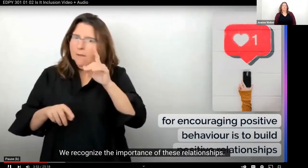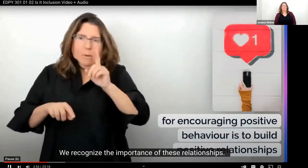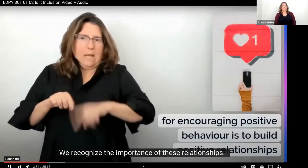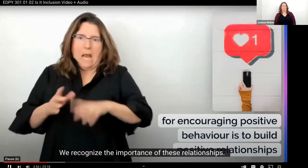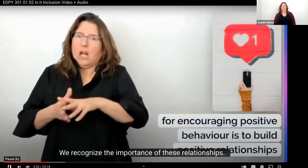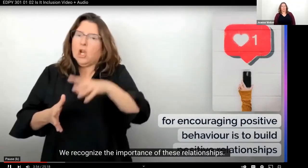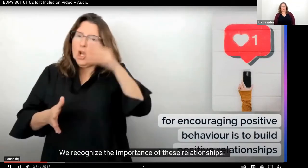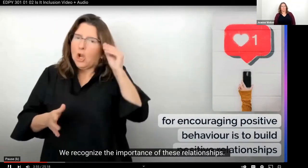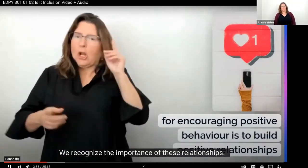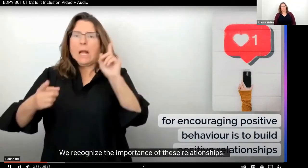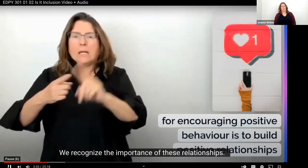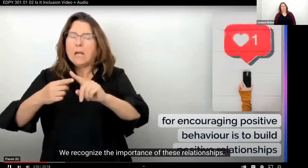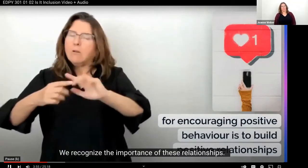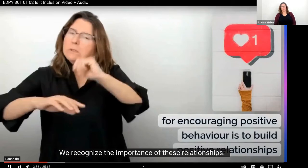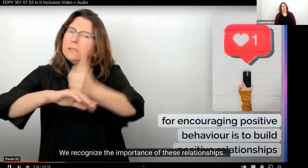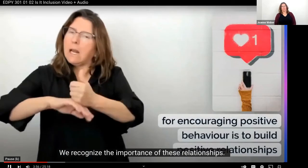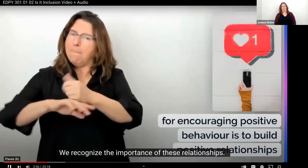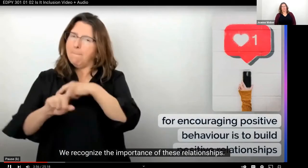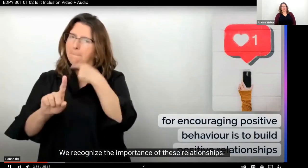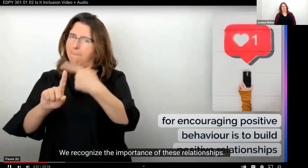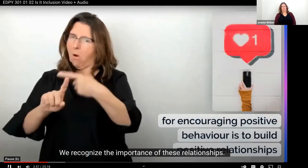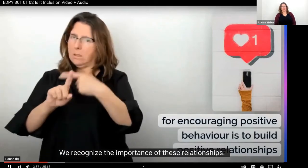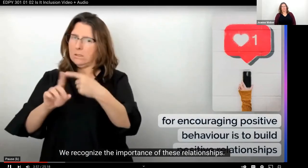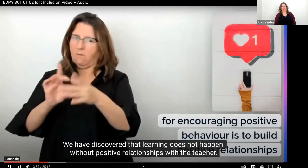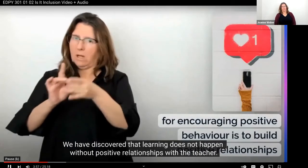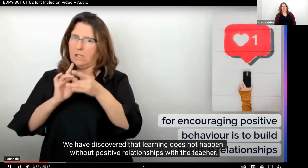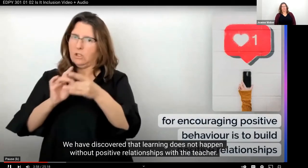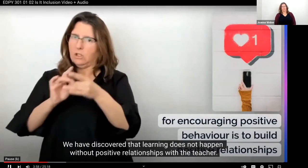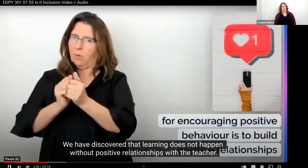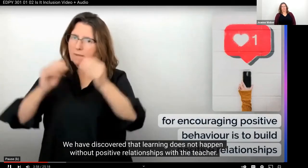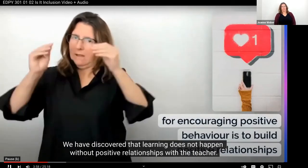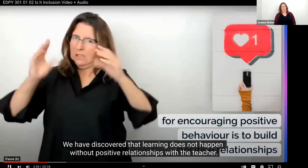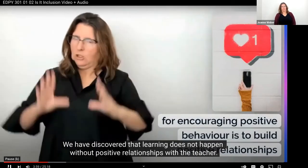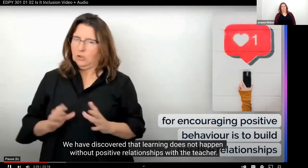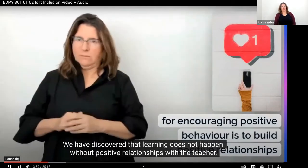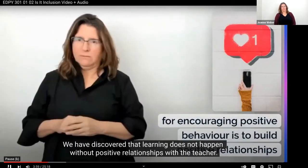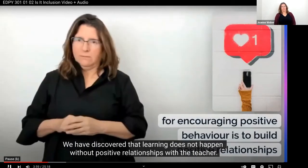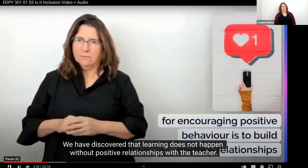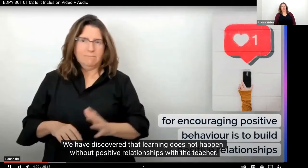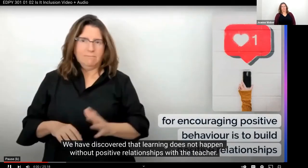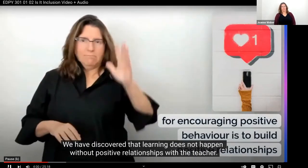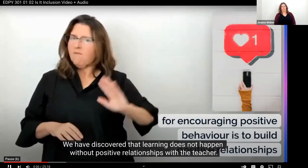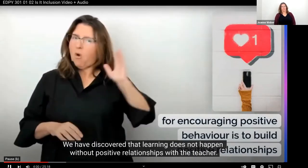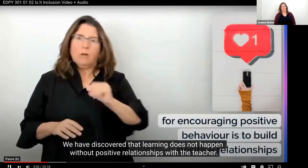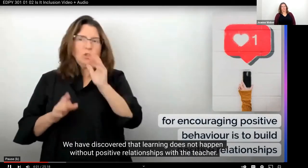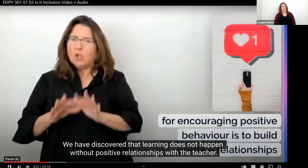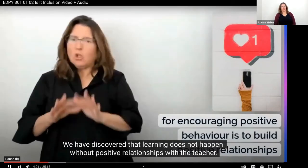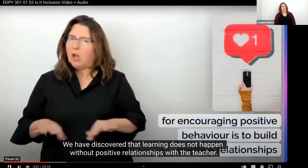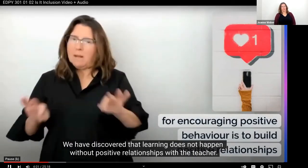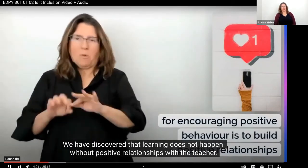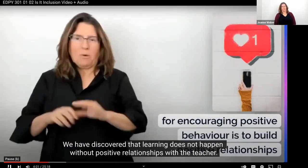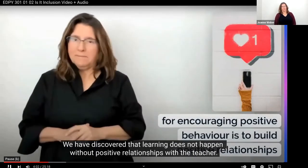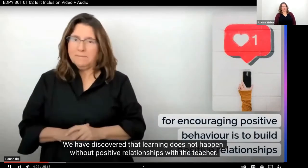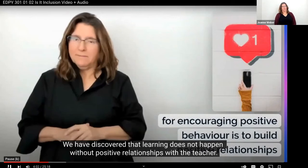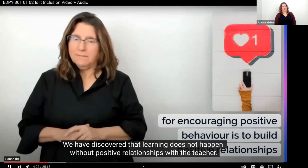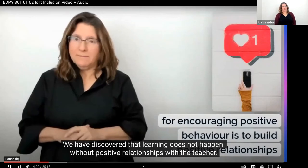We recognize the importance of these relationships. We have discovered that learning does not happen